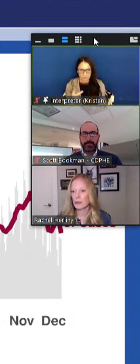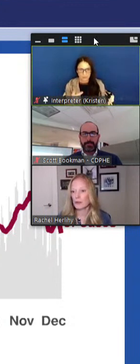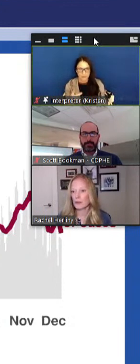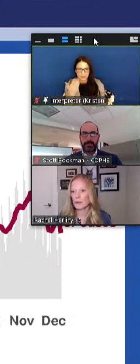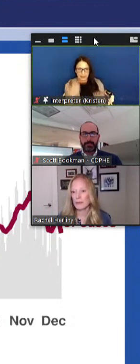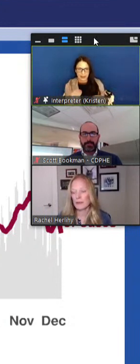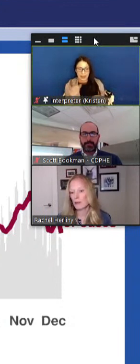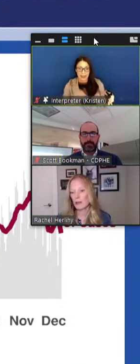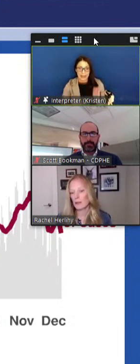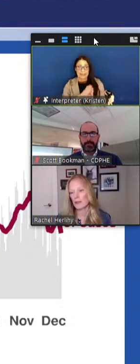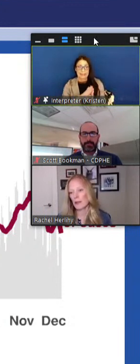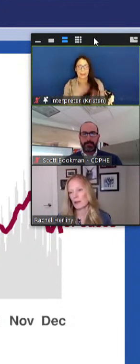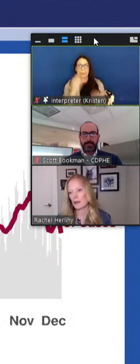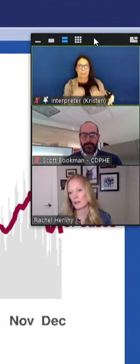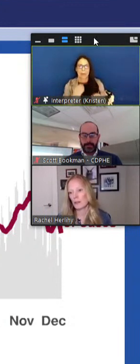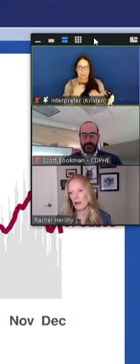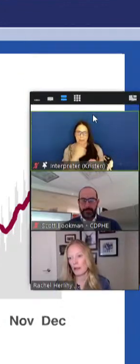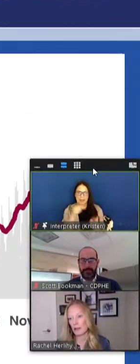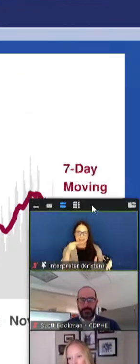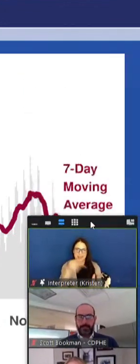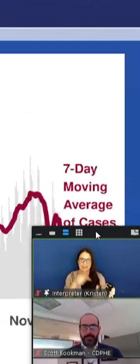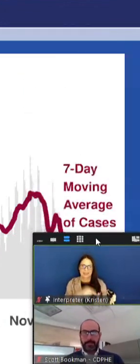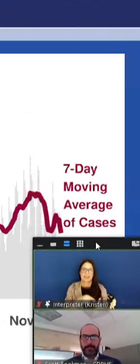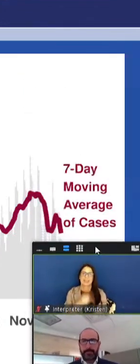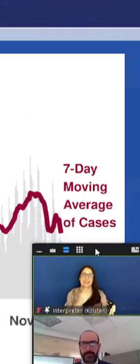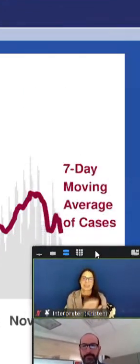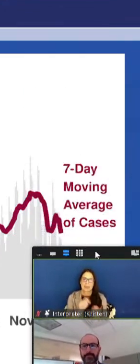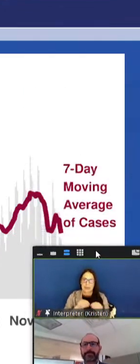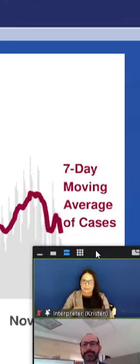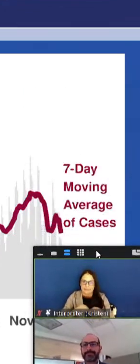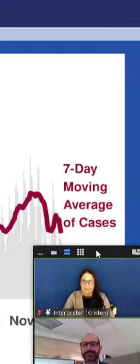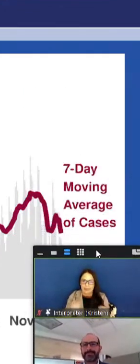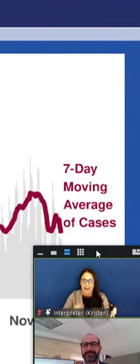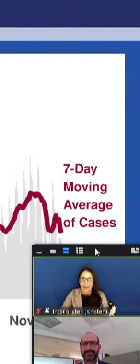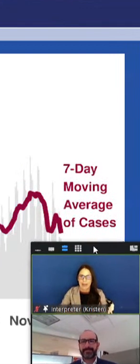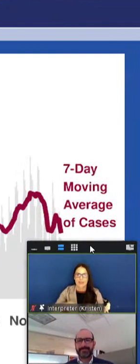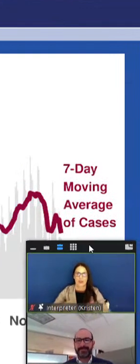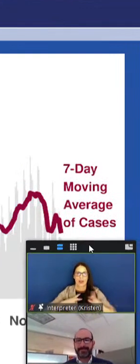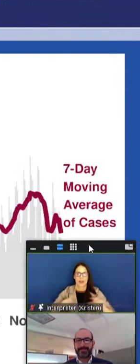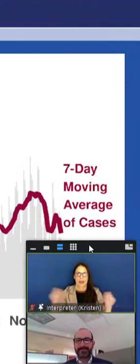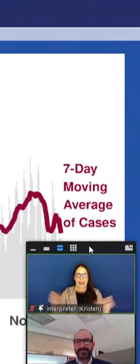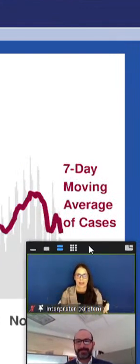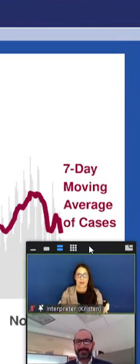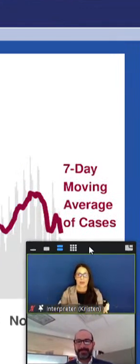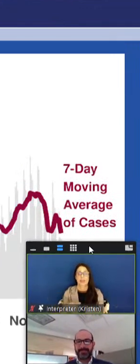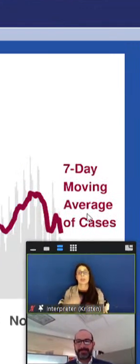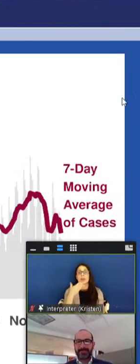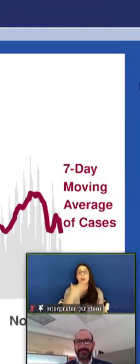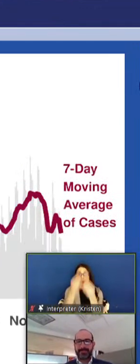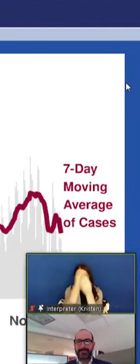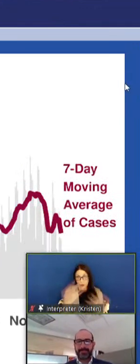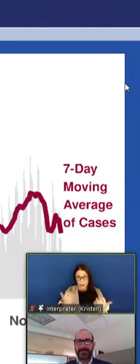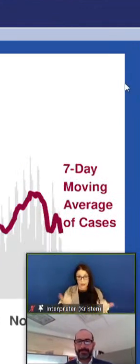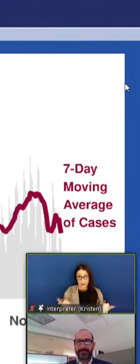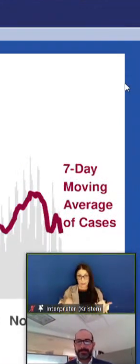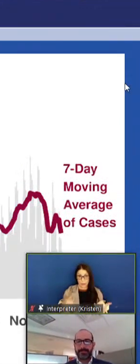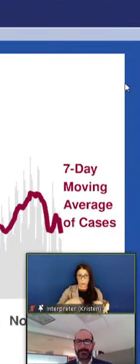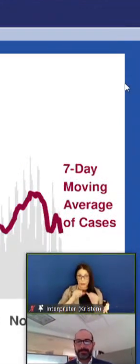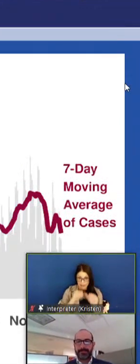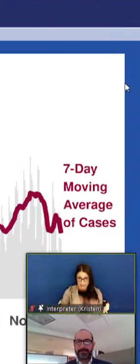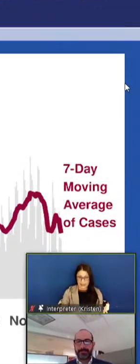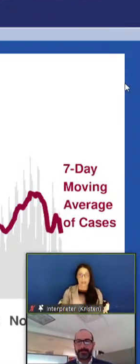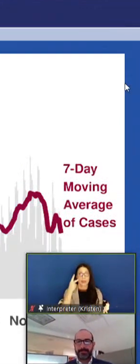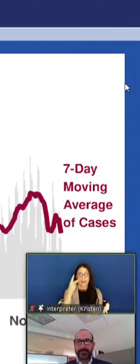due to some of that transmission that occurs during holiday gatherings. But the good news, of course, is that at this point, we are continuing to see a